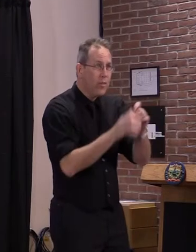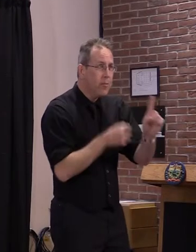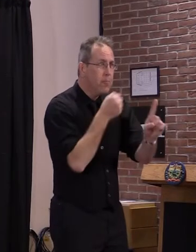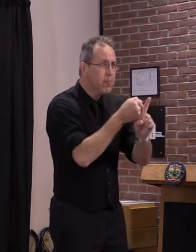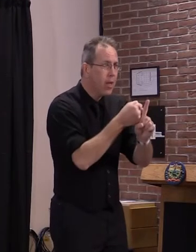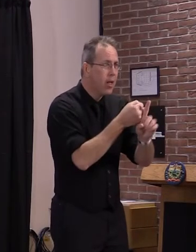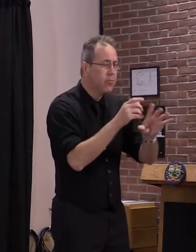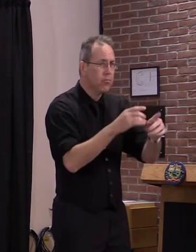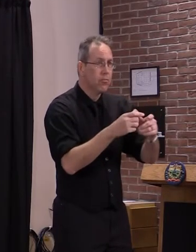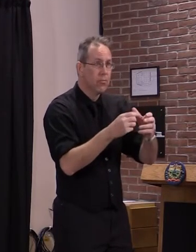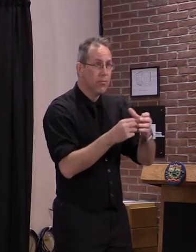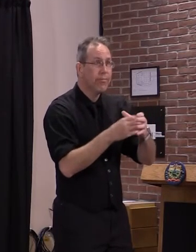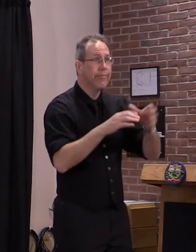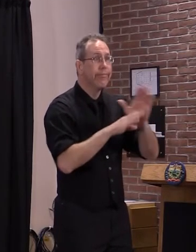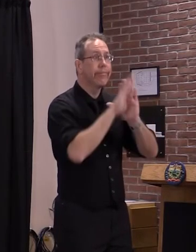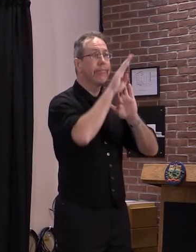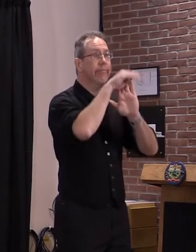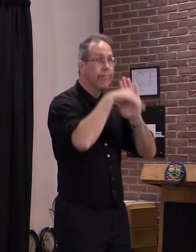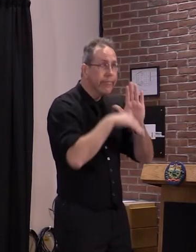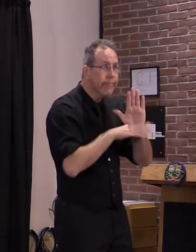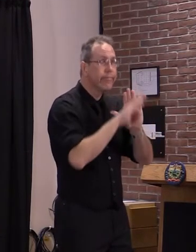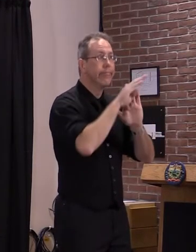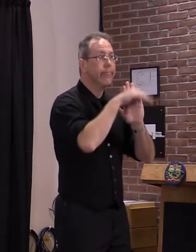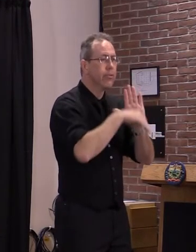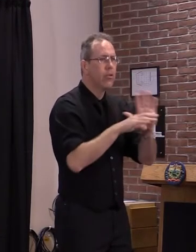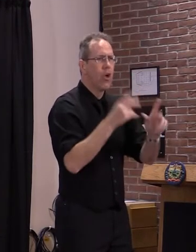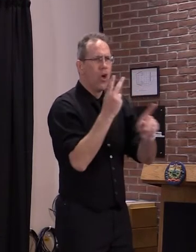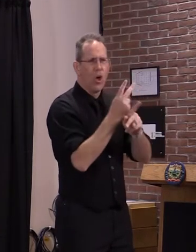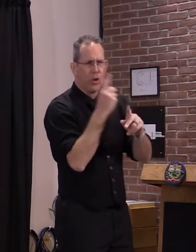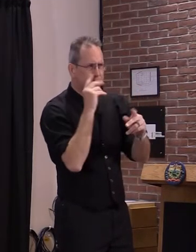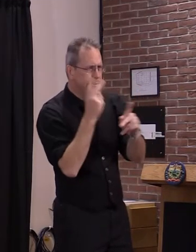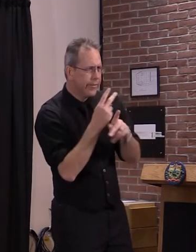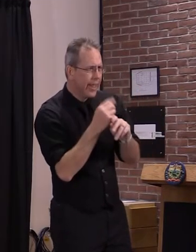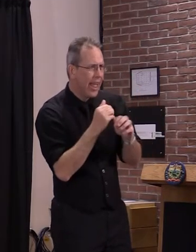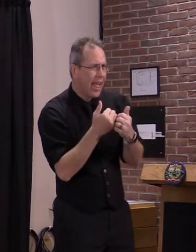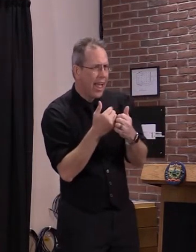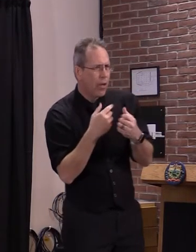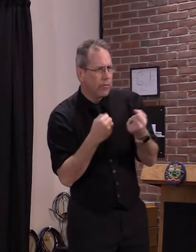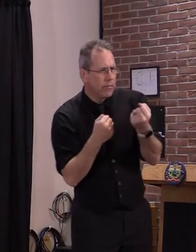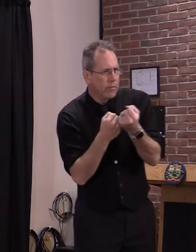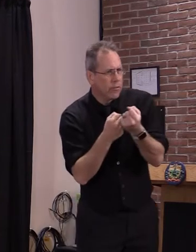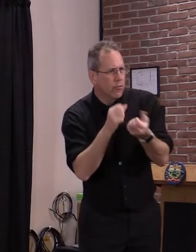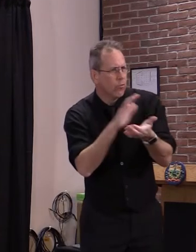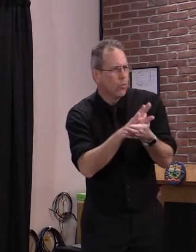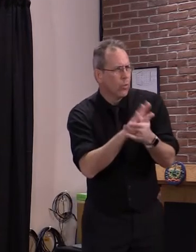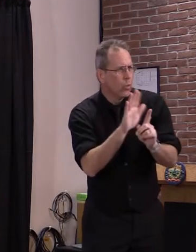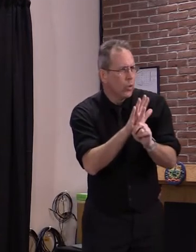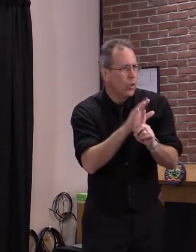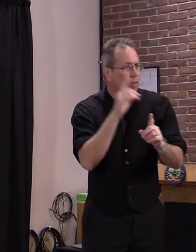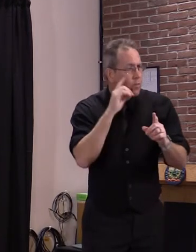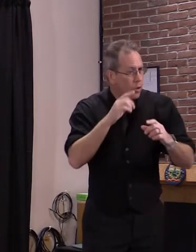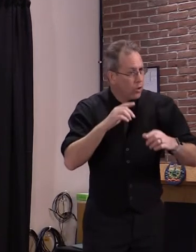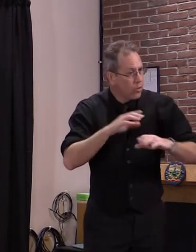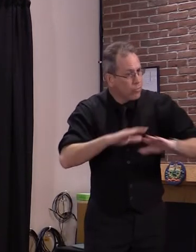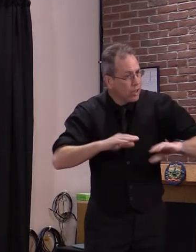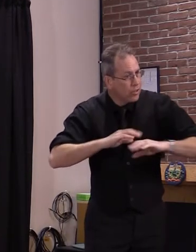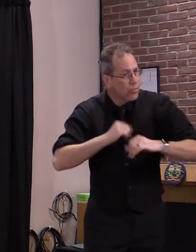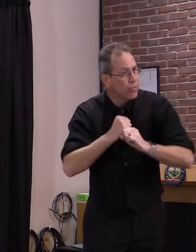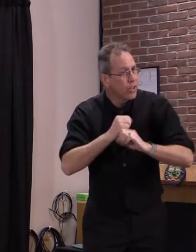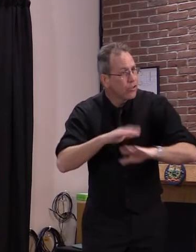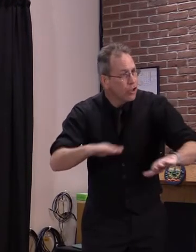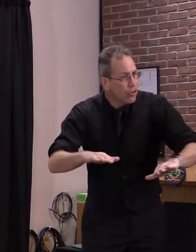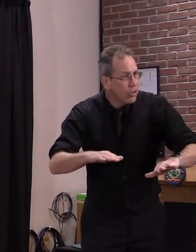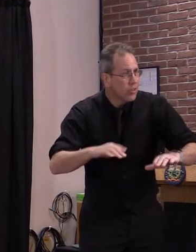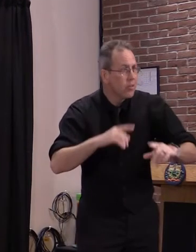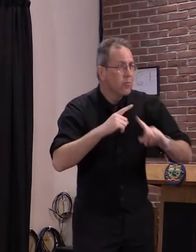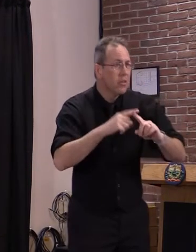have a focused approach on both recovery and doing the daily hard work of ensuring our schools are safe from